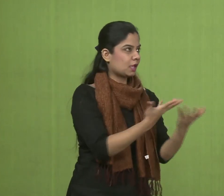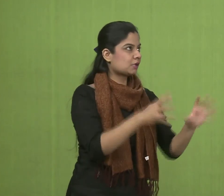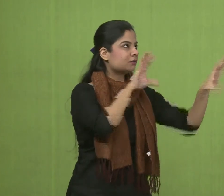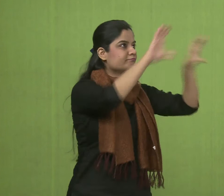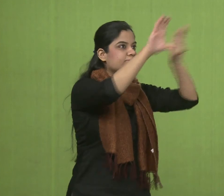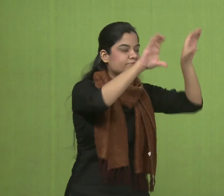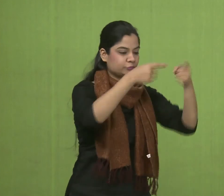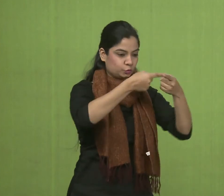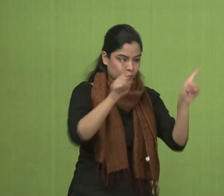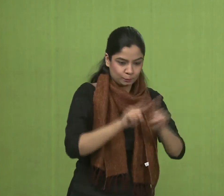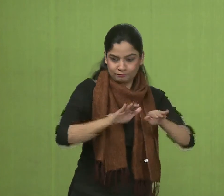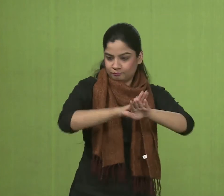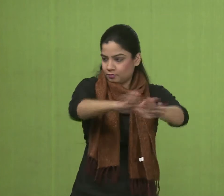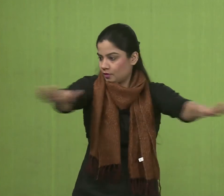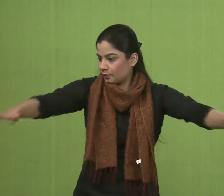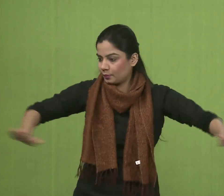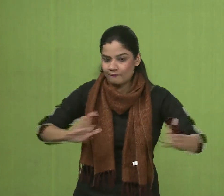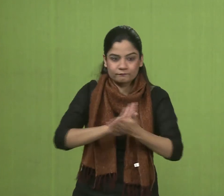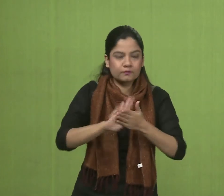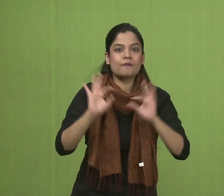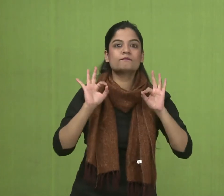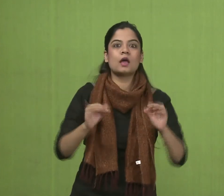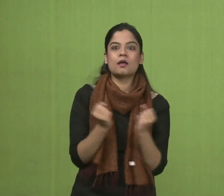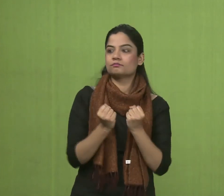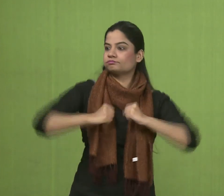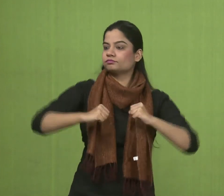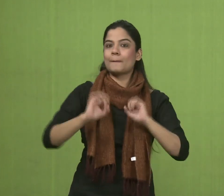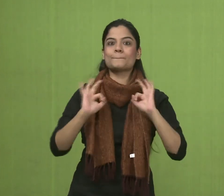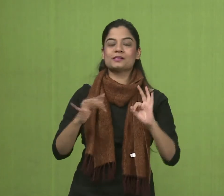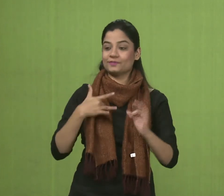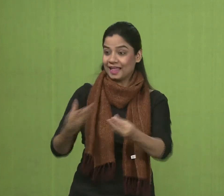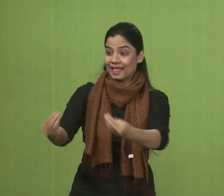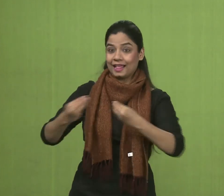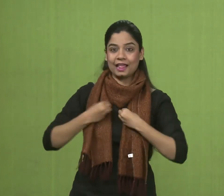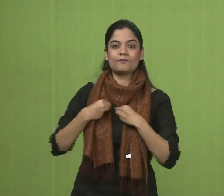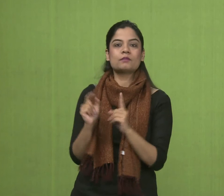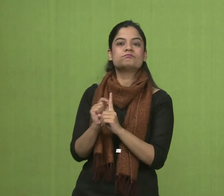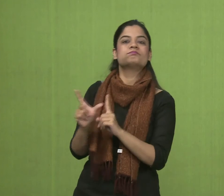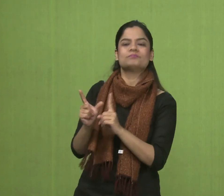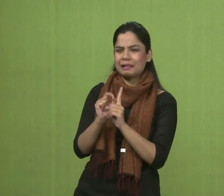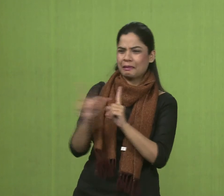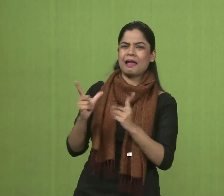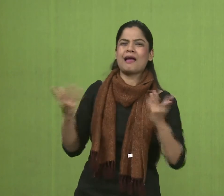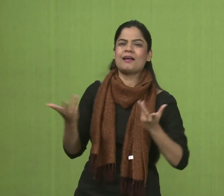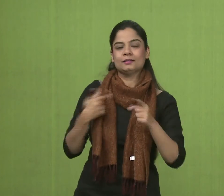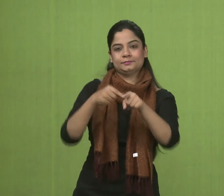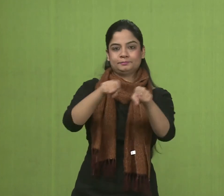activity, systematically arranging the materials that are required. And they save us energy as well. For example, if